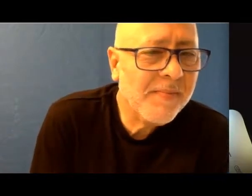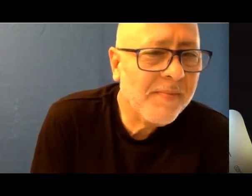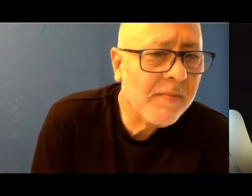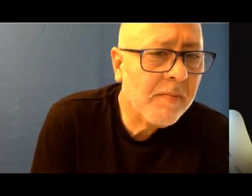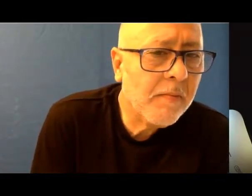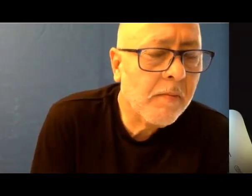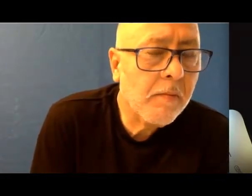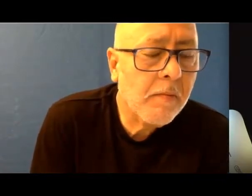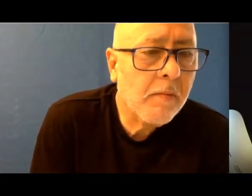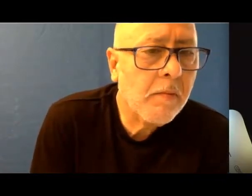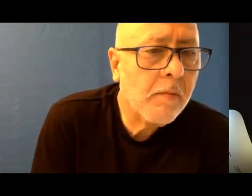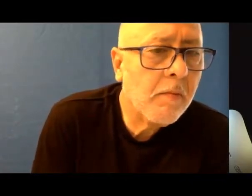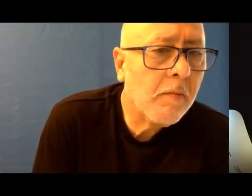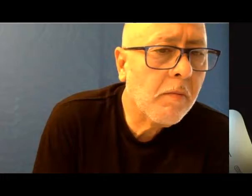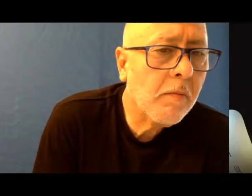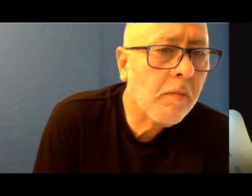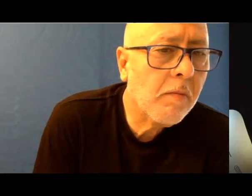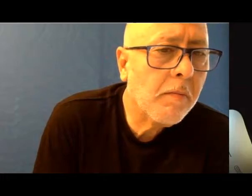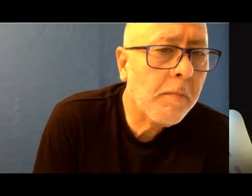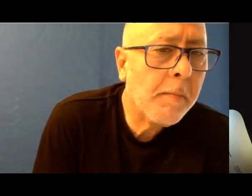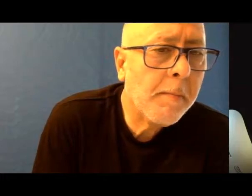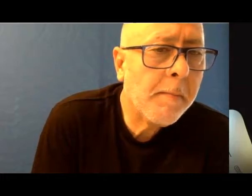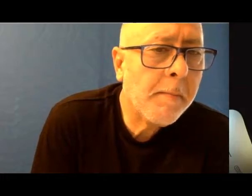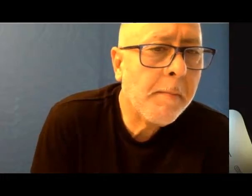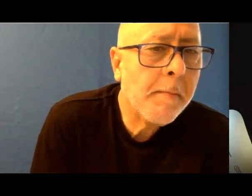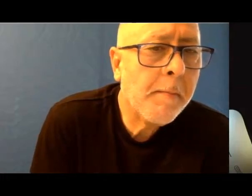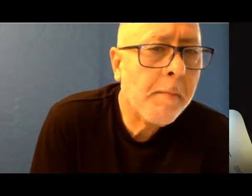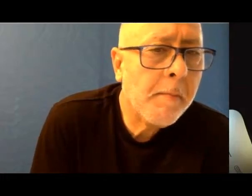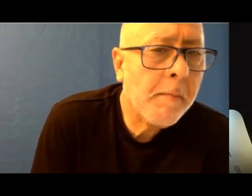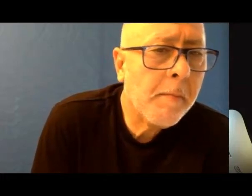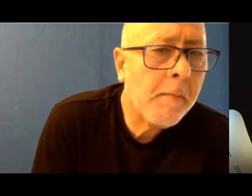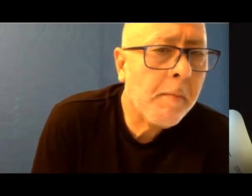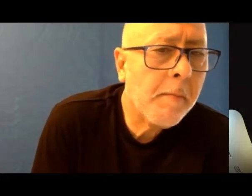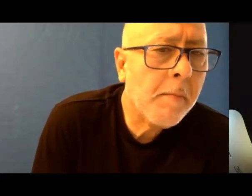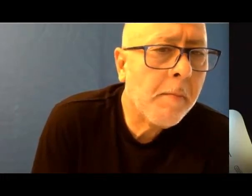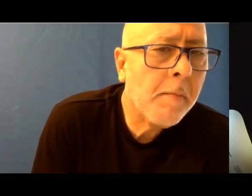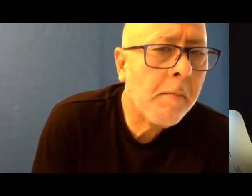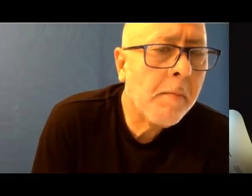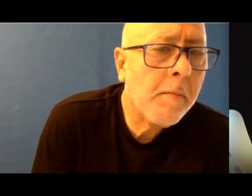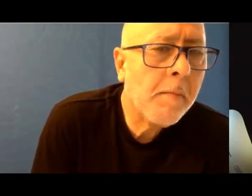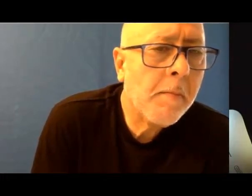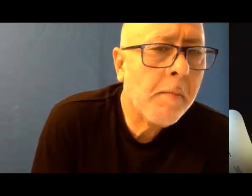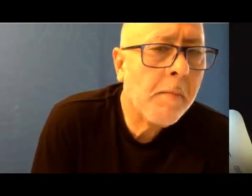Negative 4a squared b plus 10a squared b.